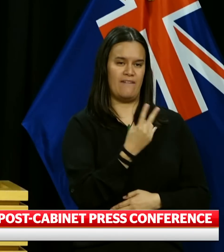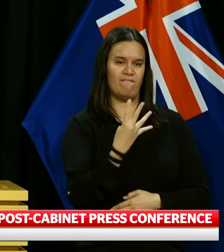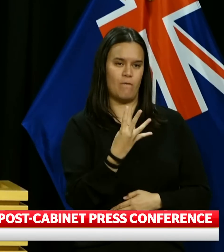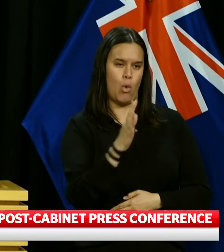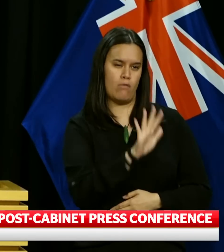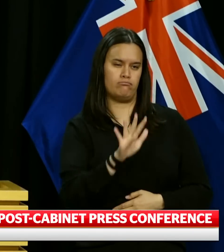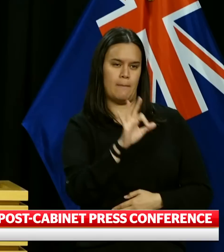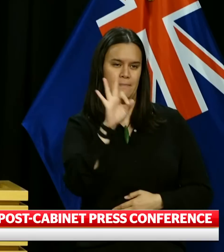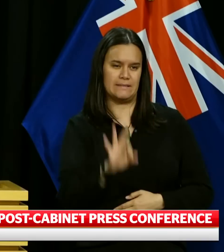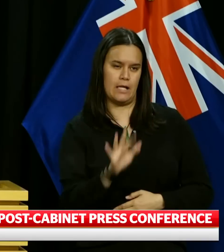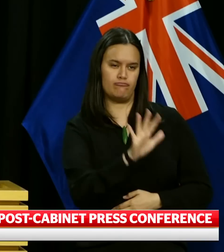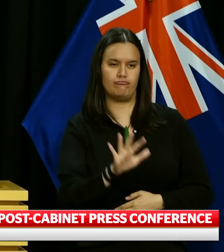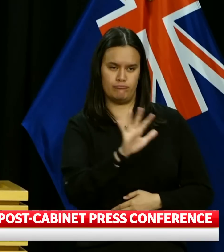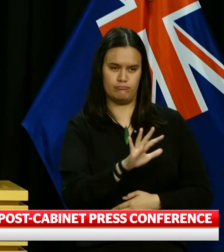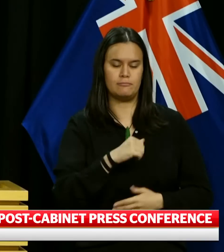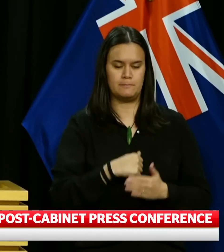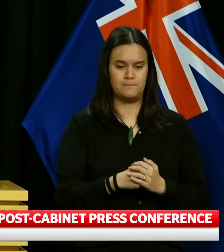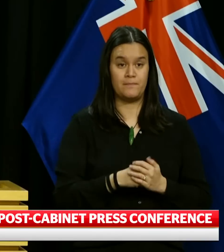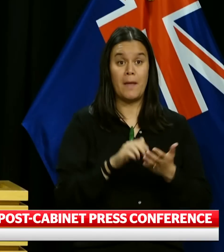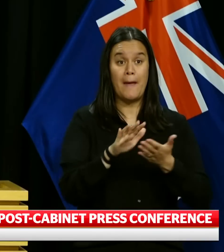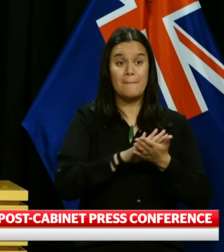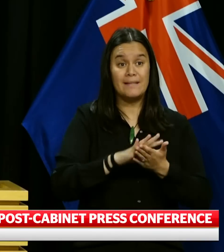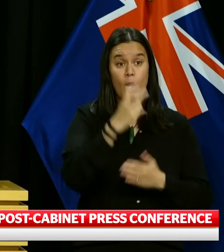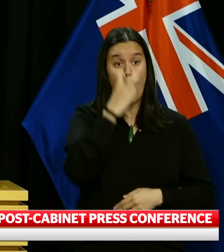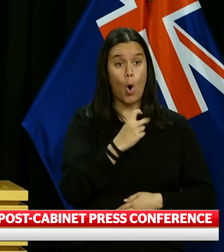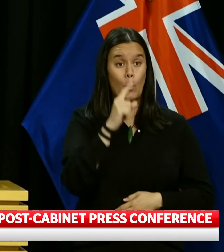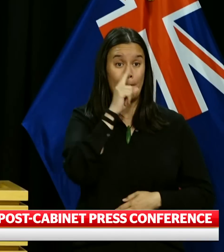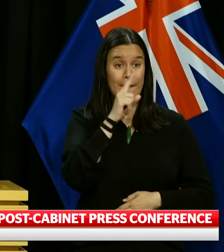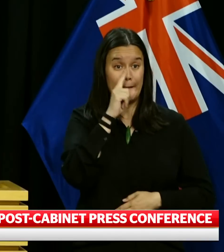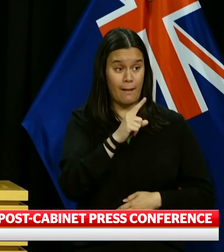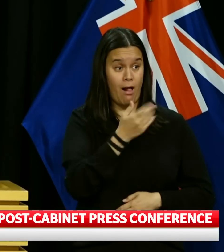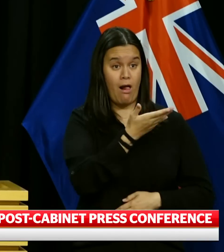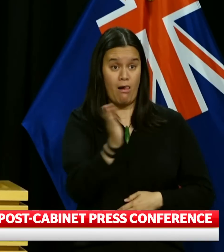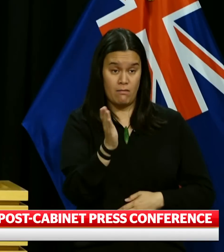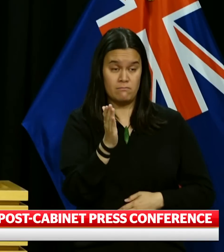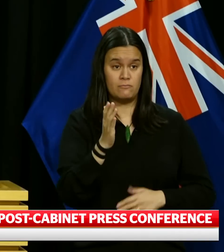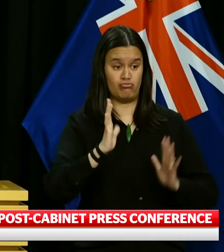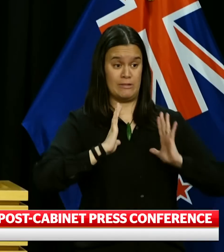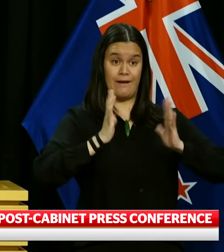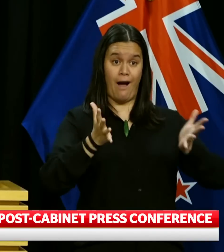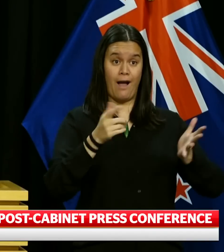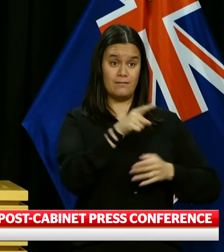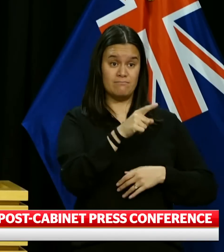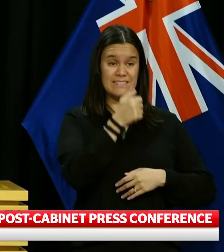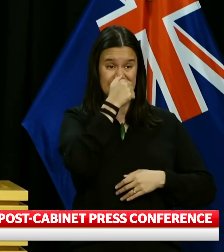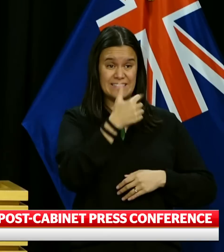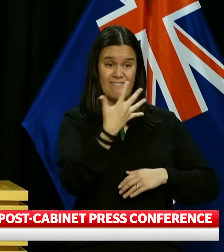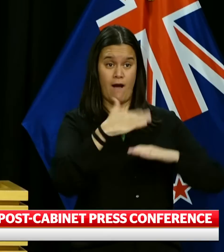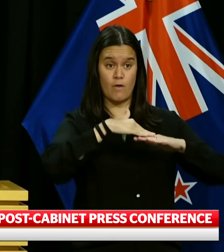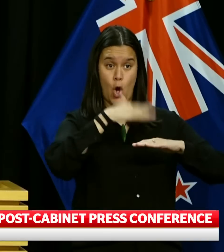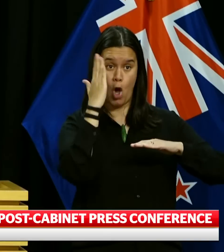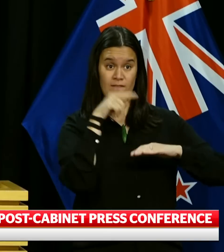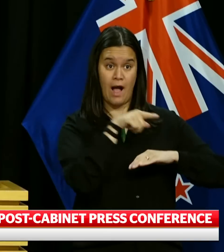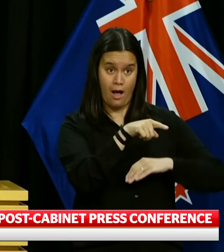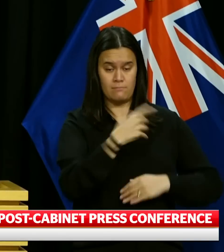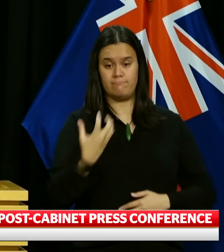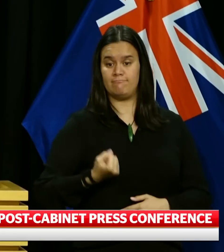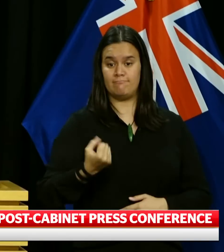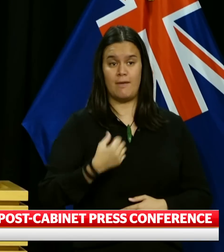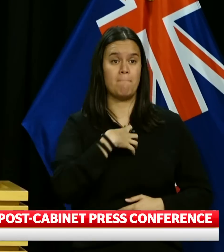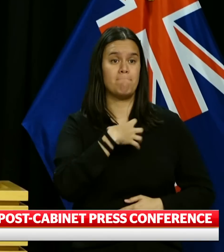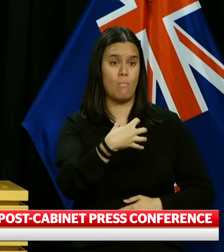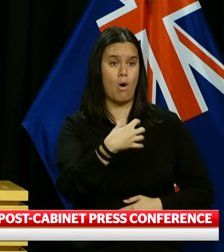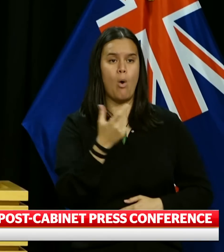23.85%. This has meant that our pensioners have received more every year as well, because superannuation payments are linked